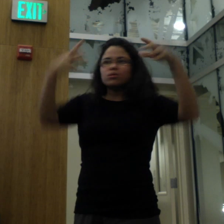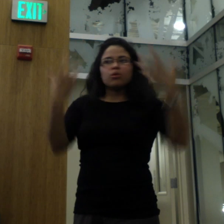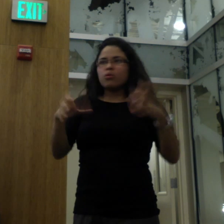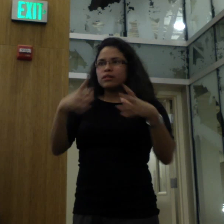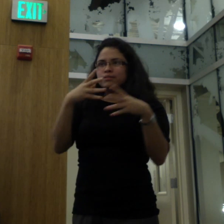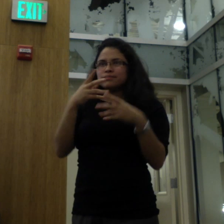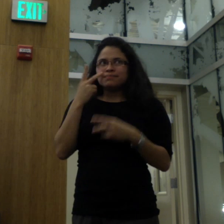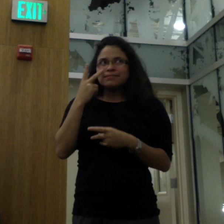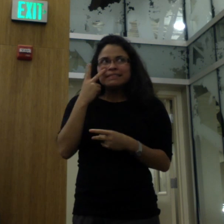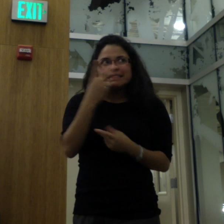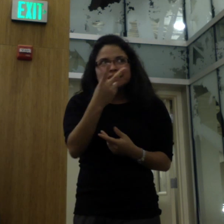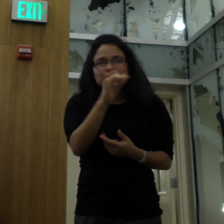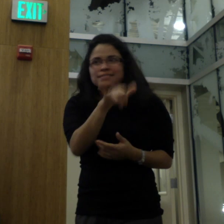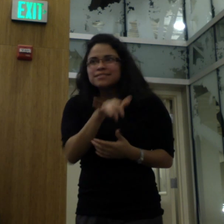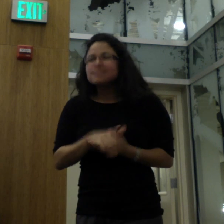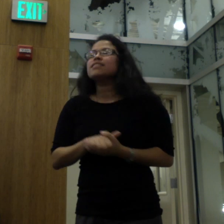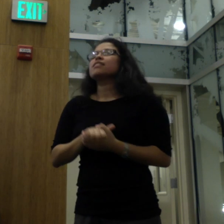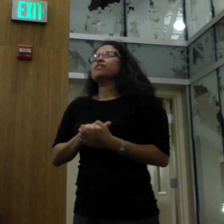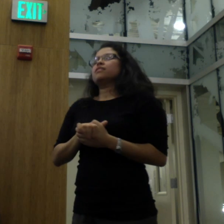Okay?